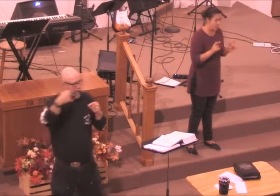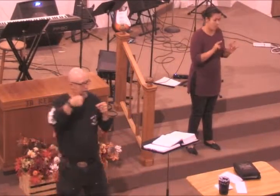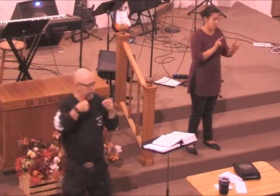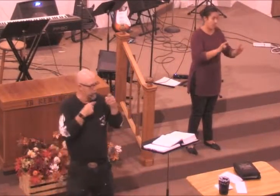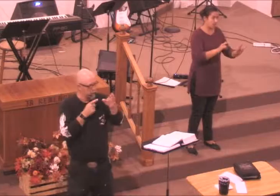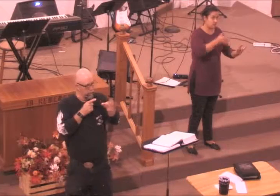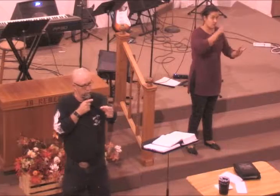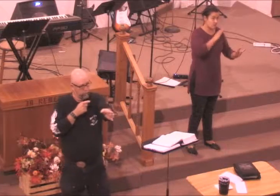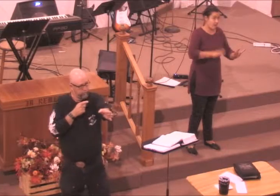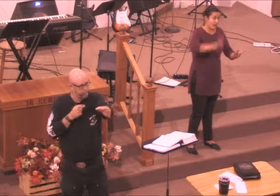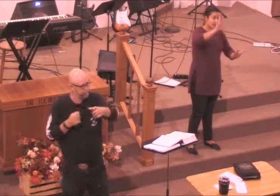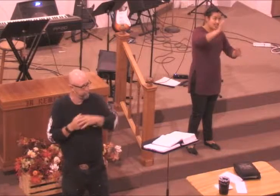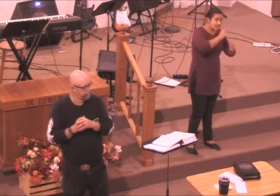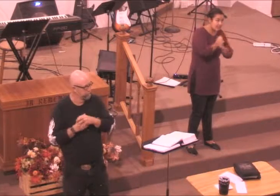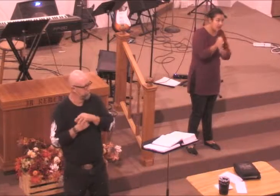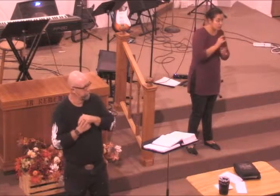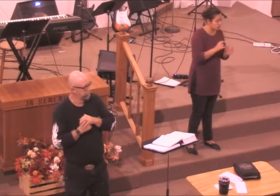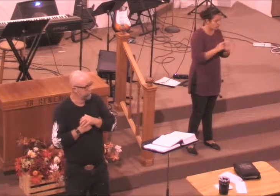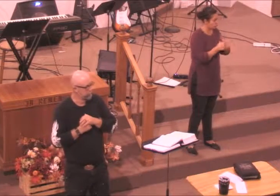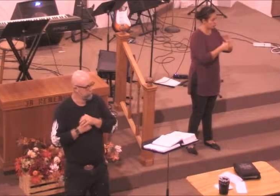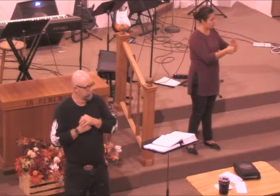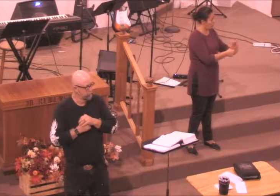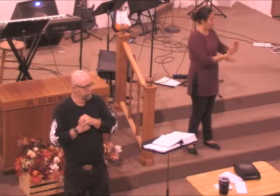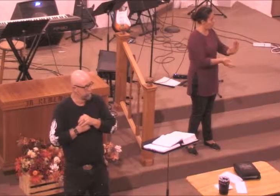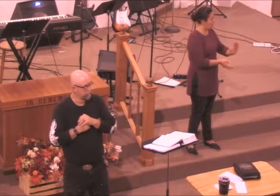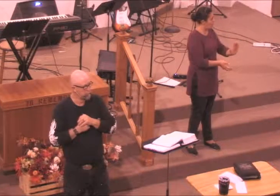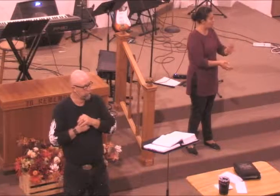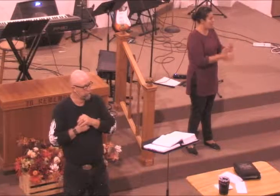they're trashing you.